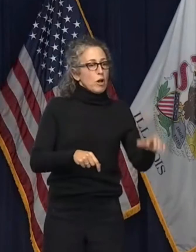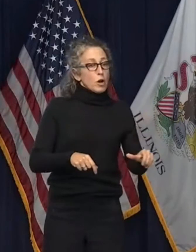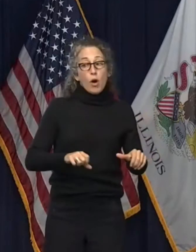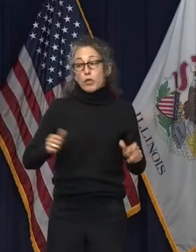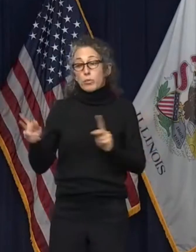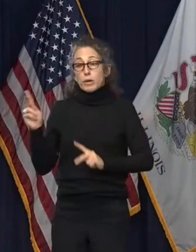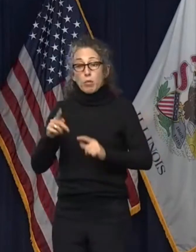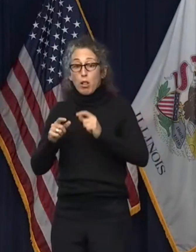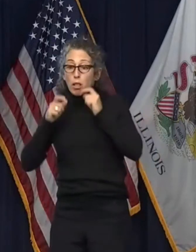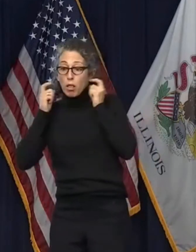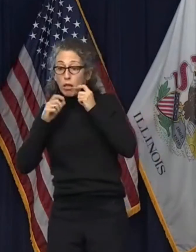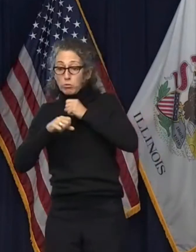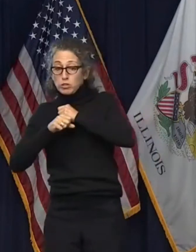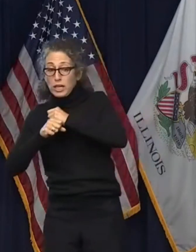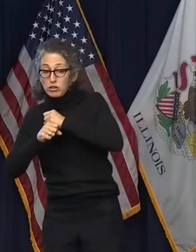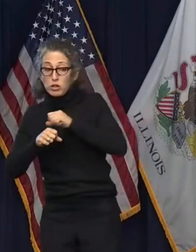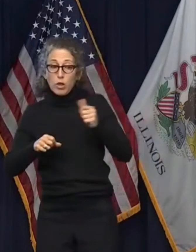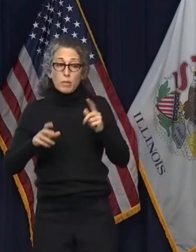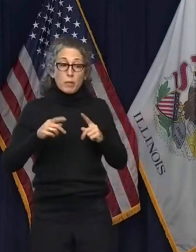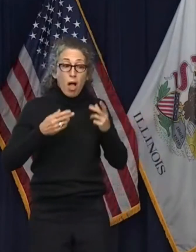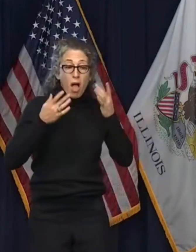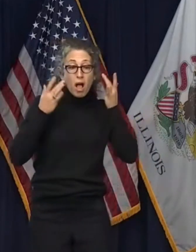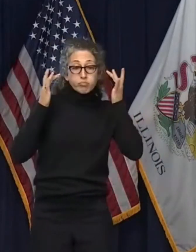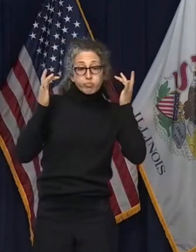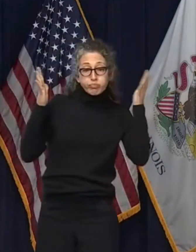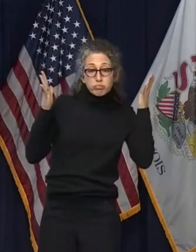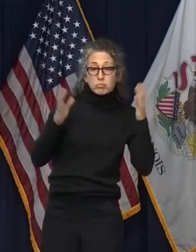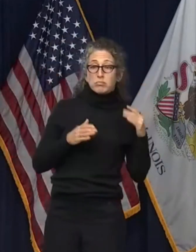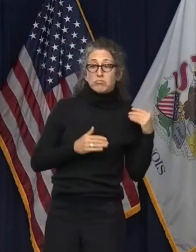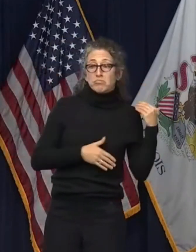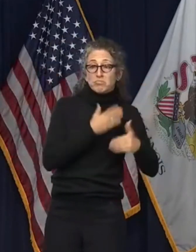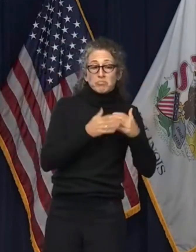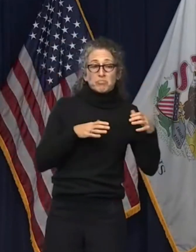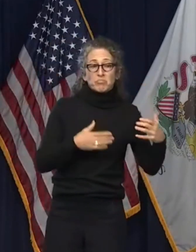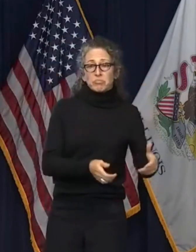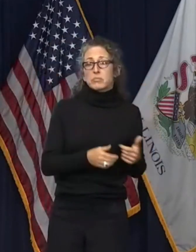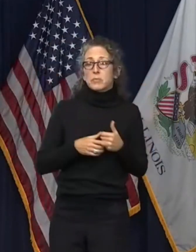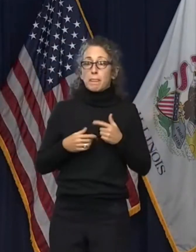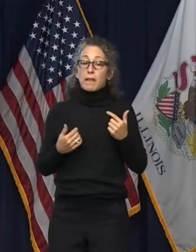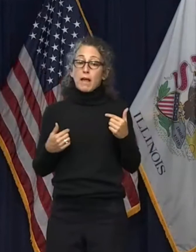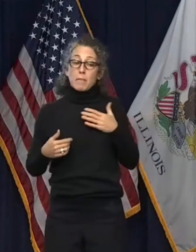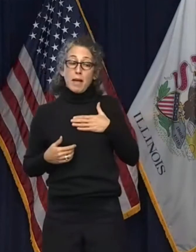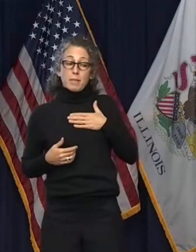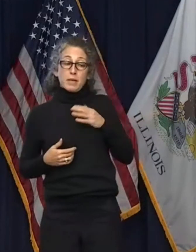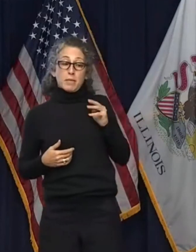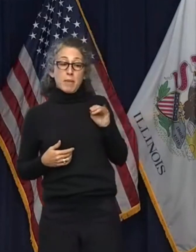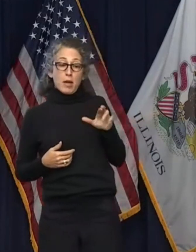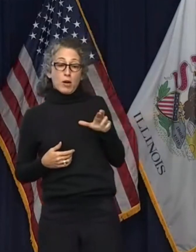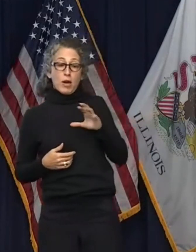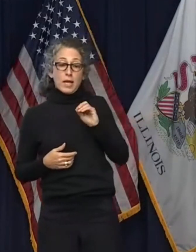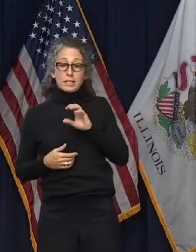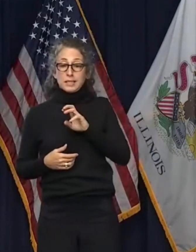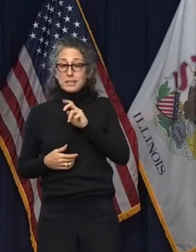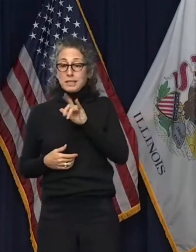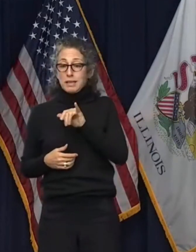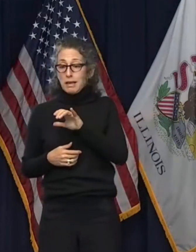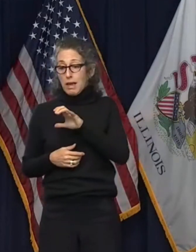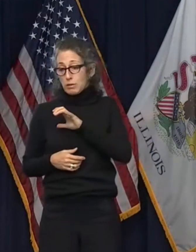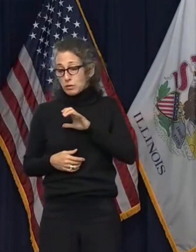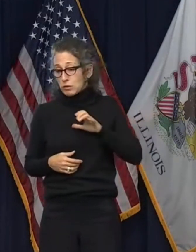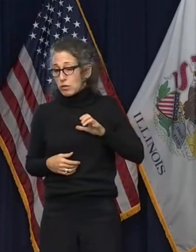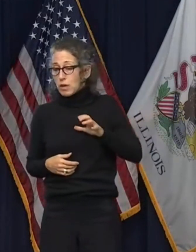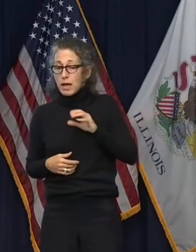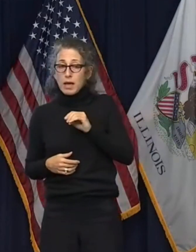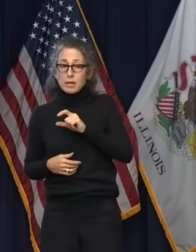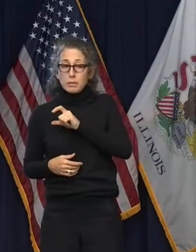distance? Well, I am glad that the mayor of the city of Chicago and the city council have been, and the law enforcement has